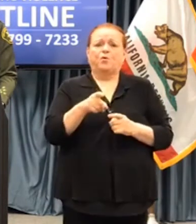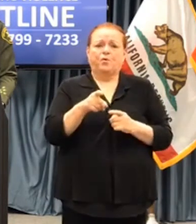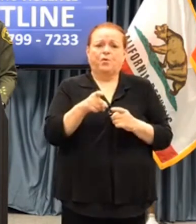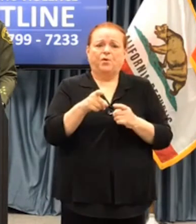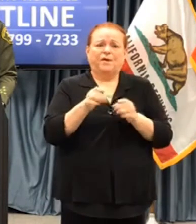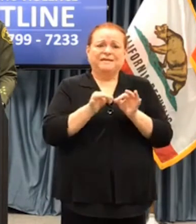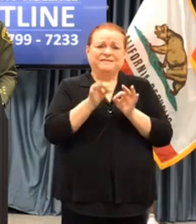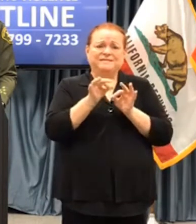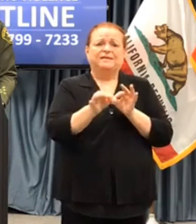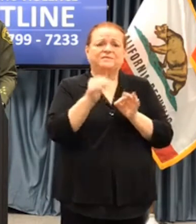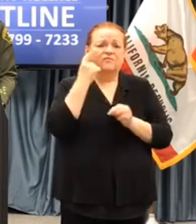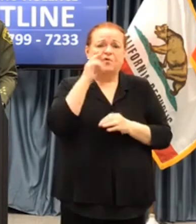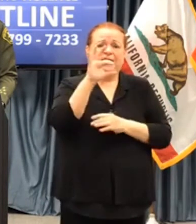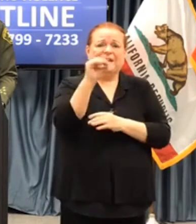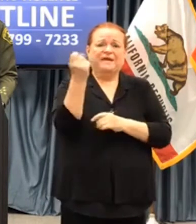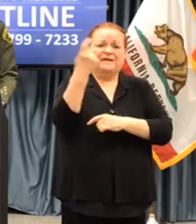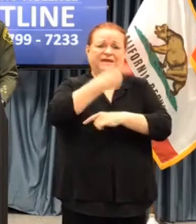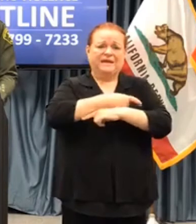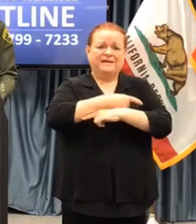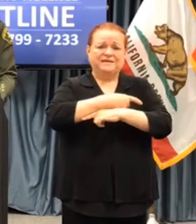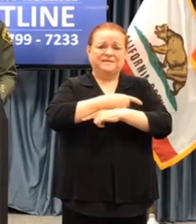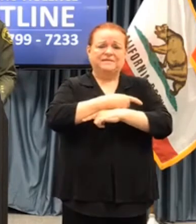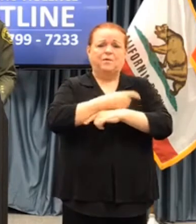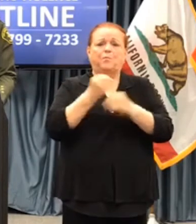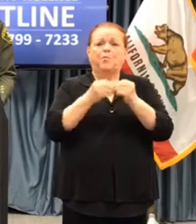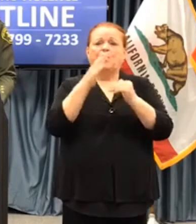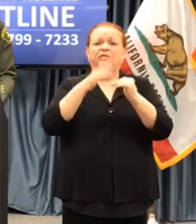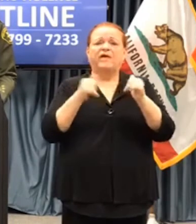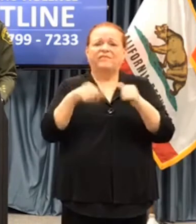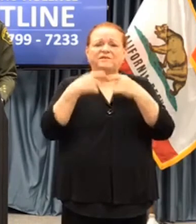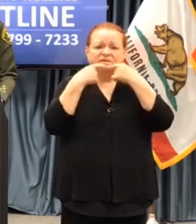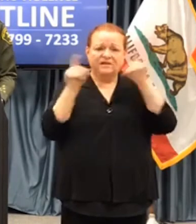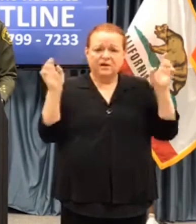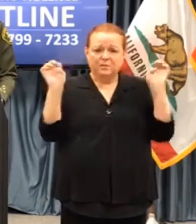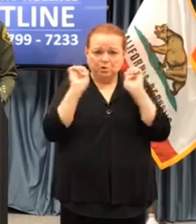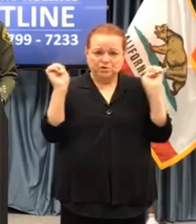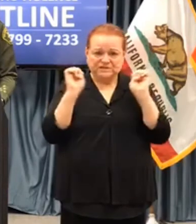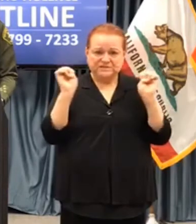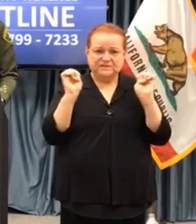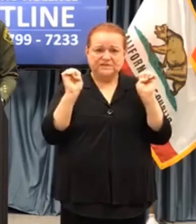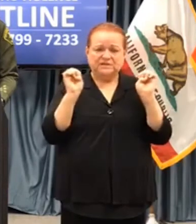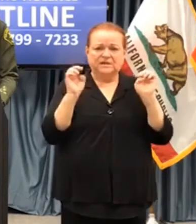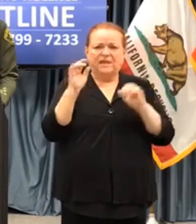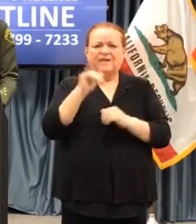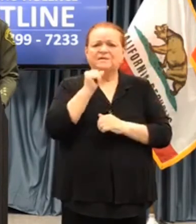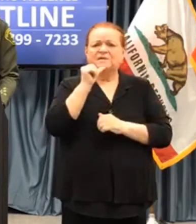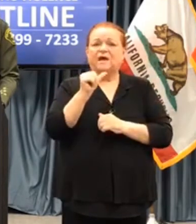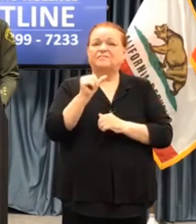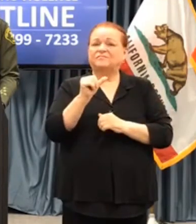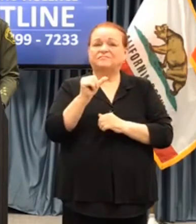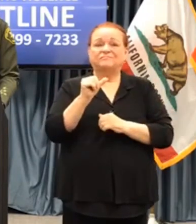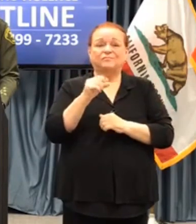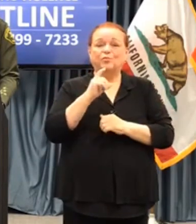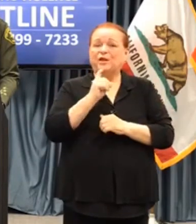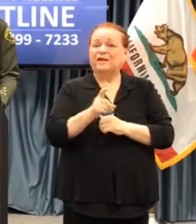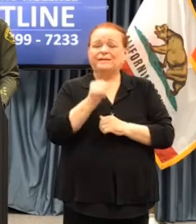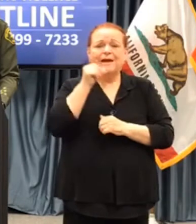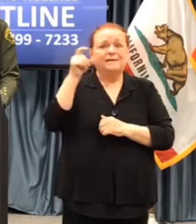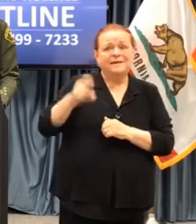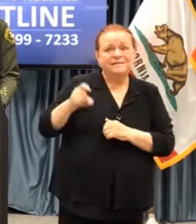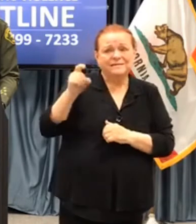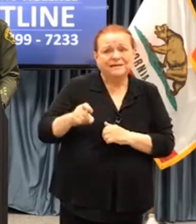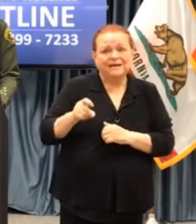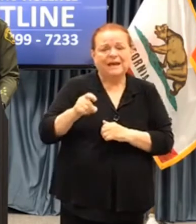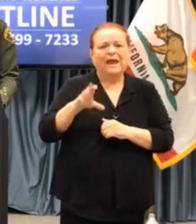90 days beyond the declared emergency being lifted. That is not only unnecessary, it is